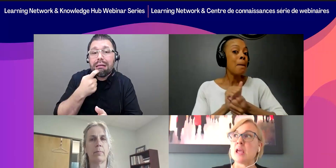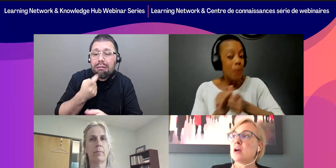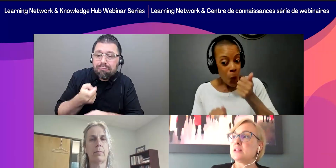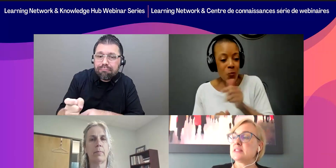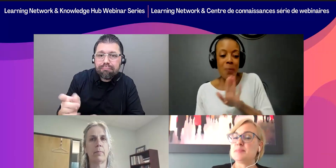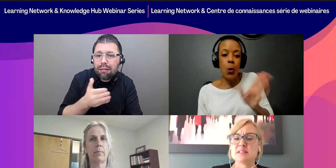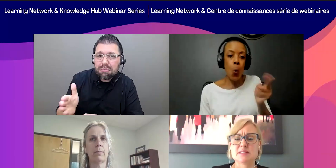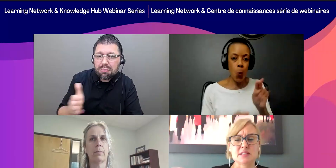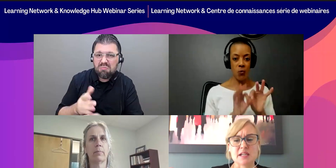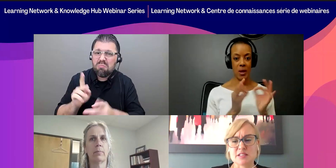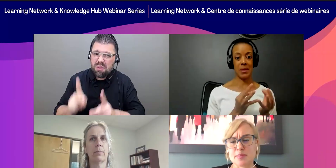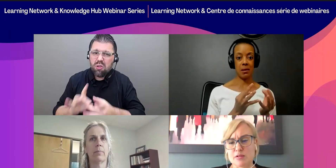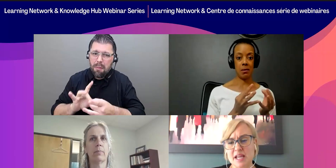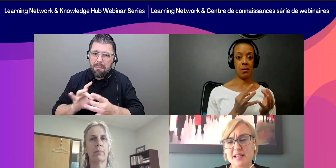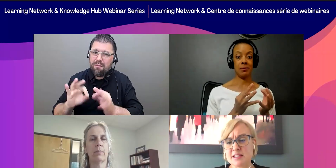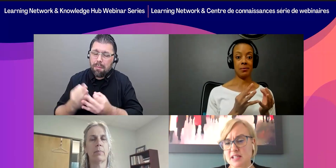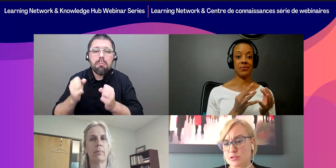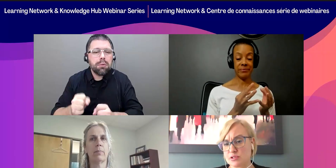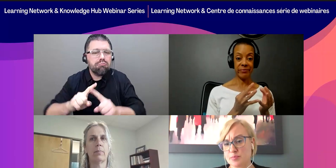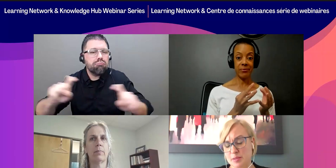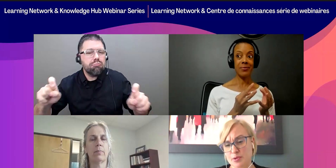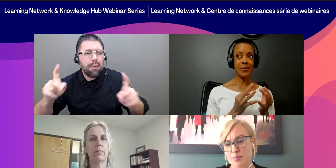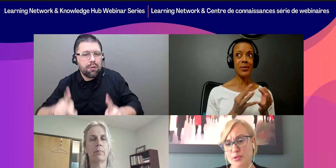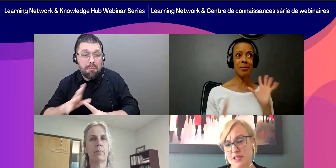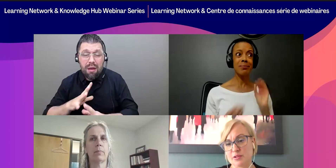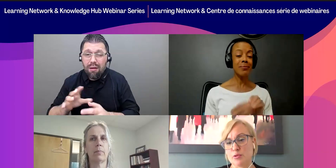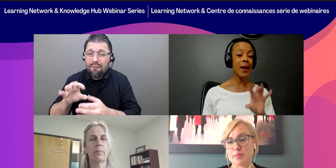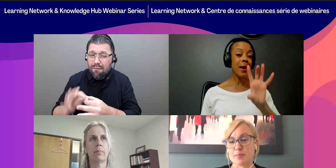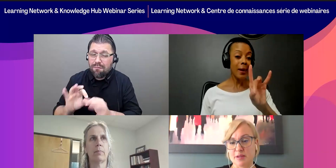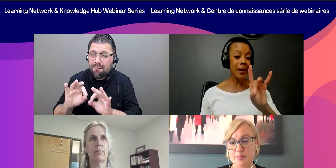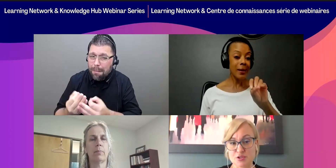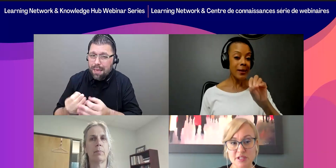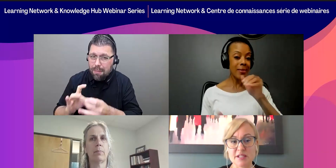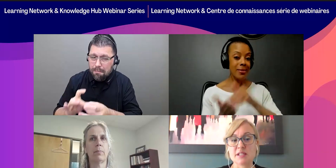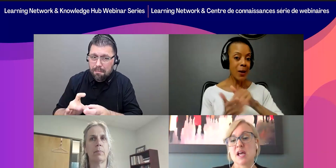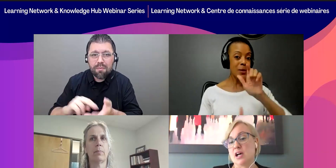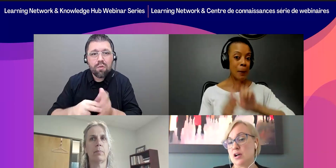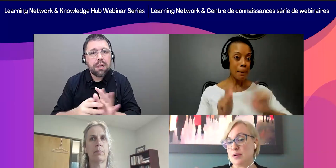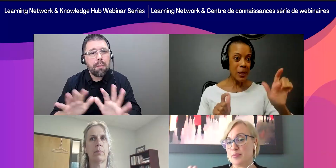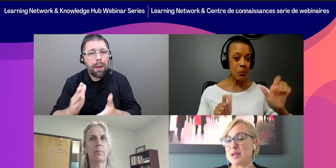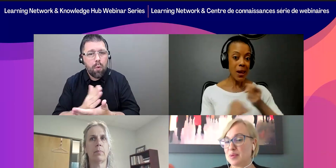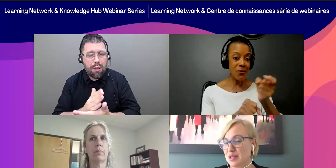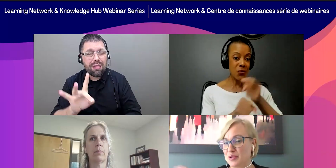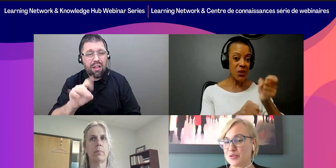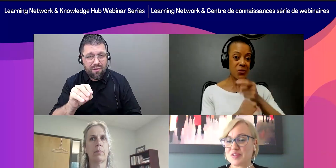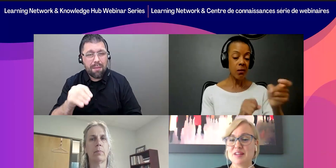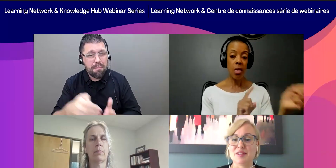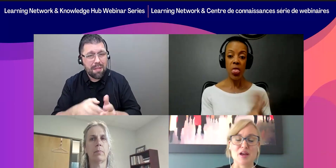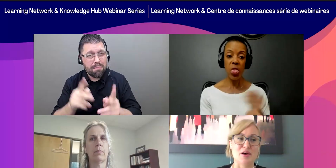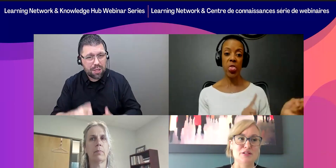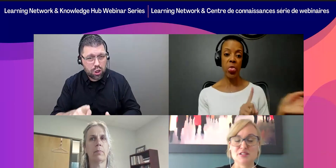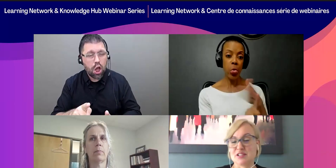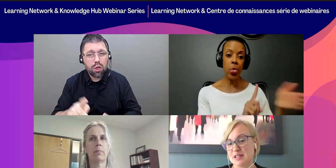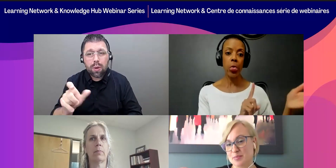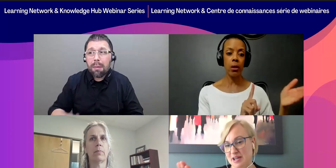members. This means that's about 80,000 people per year in Quebec being mistreated. Maybe you've